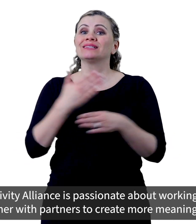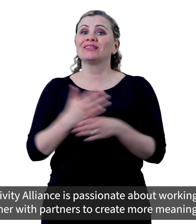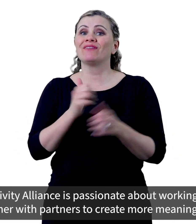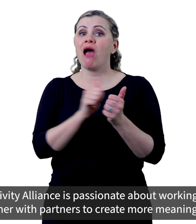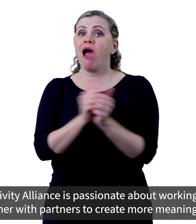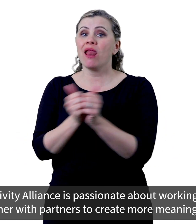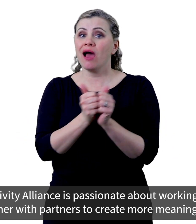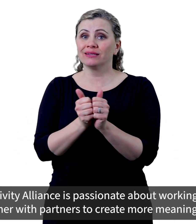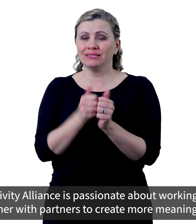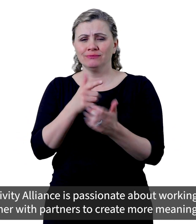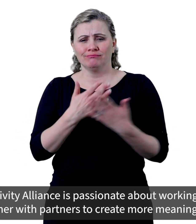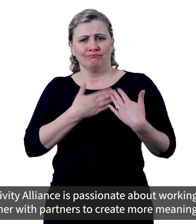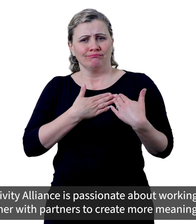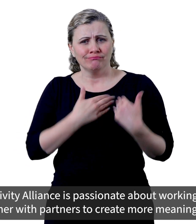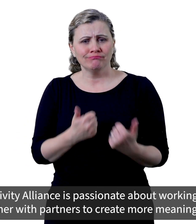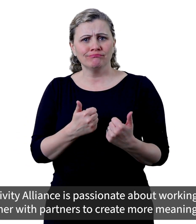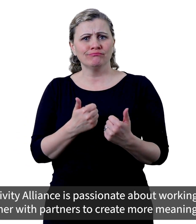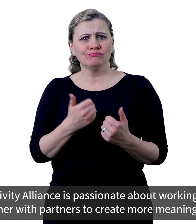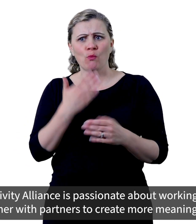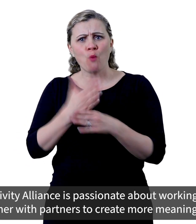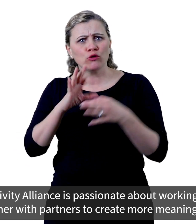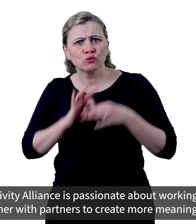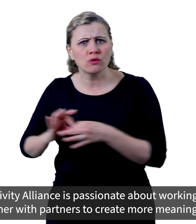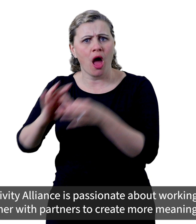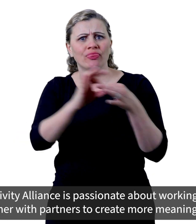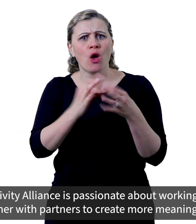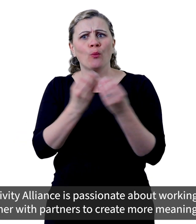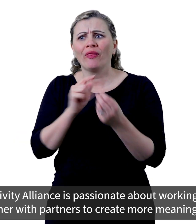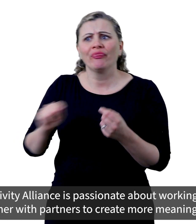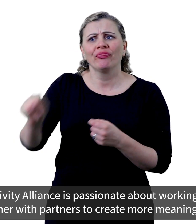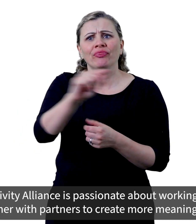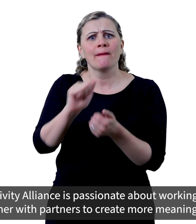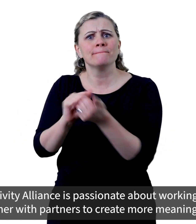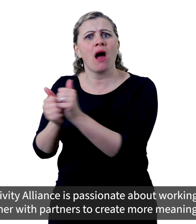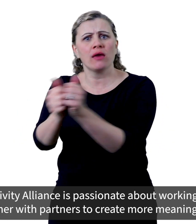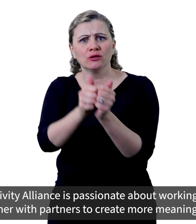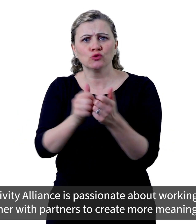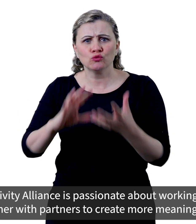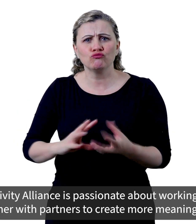Activity Alliance is passionate about working together with partners to create more meaningful